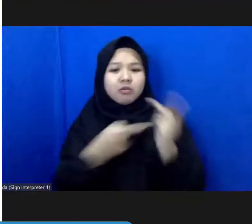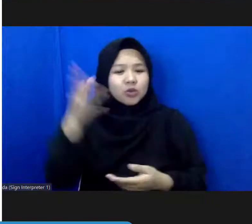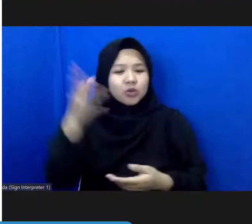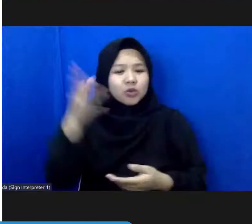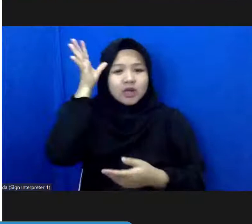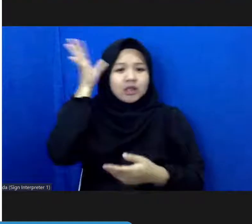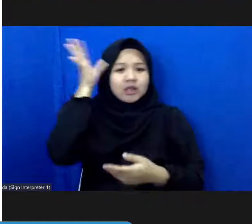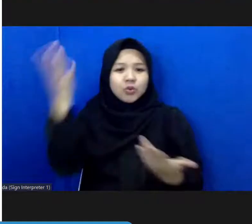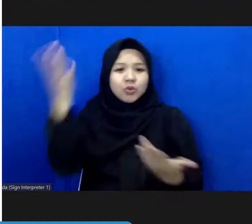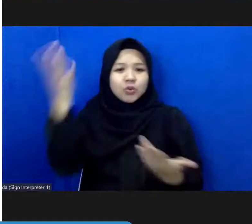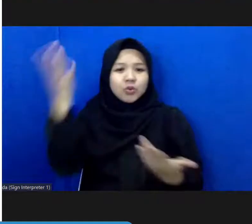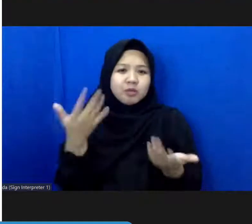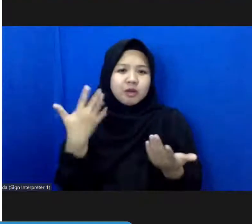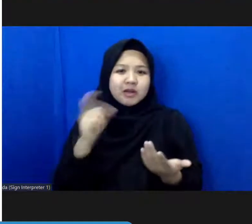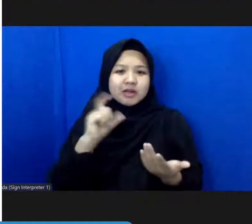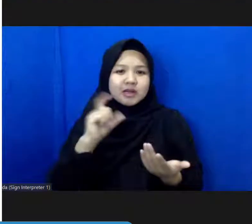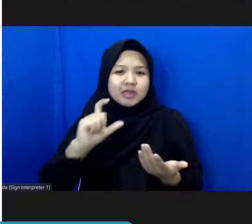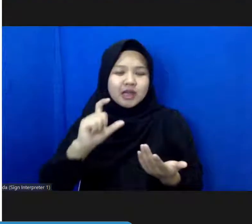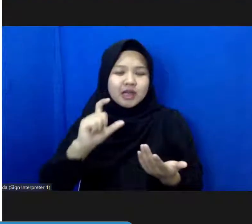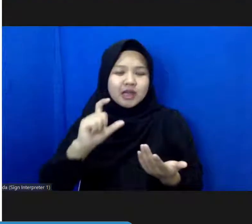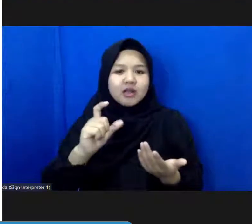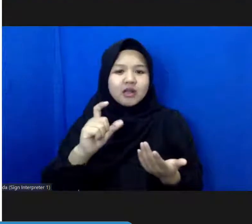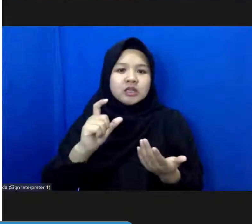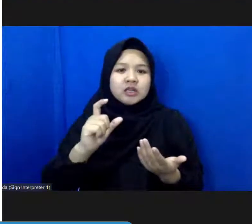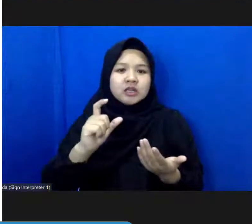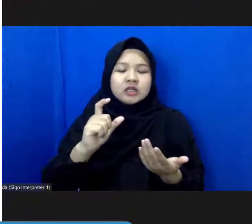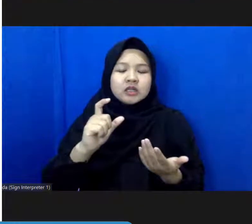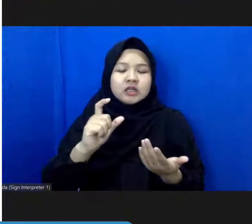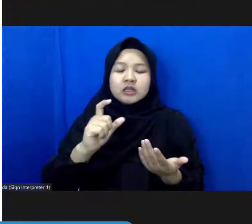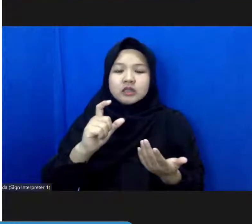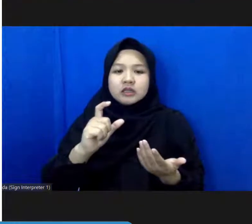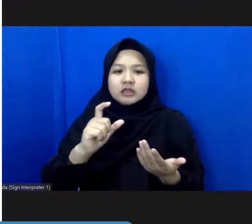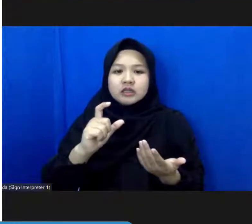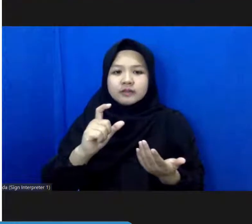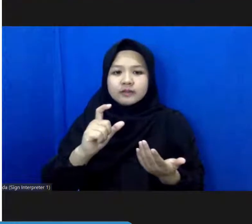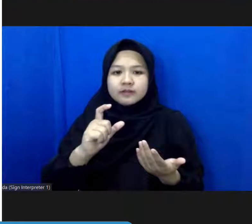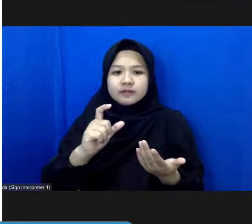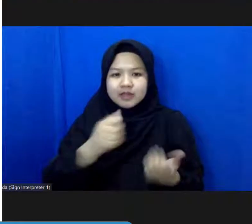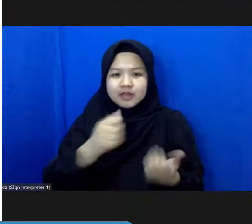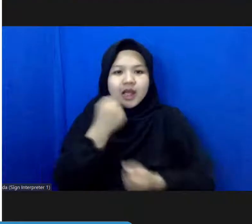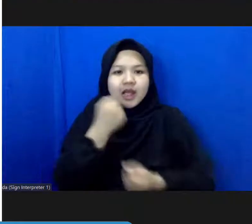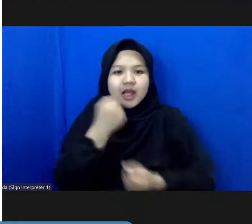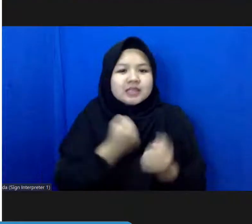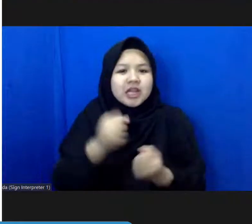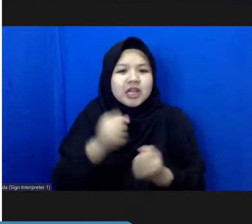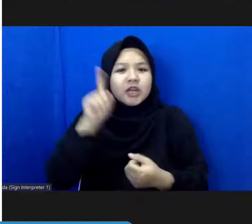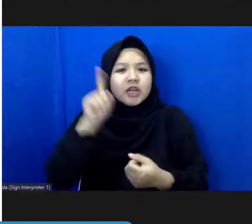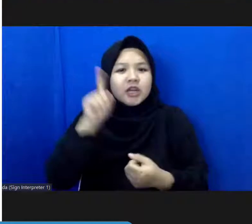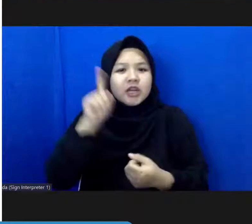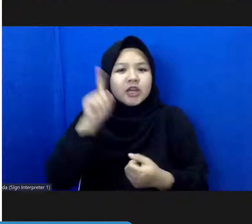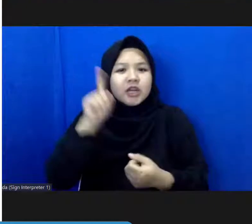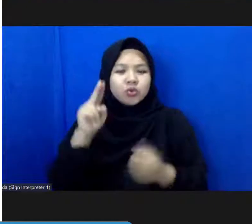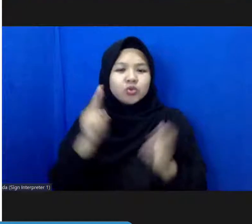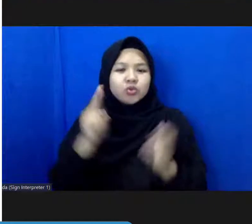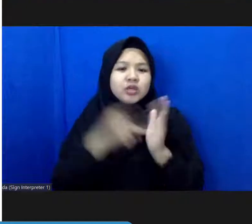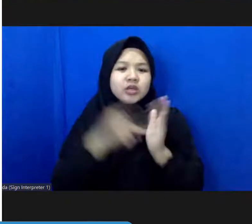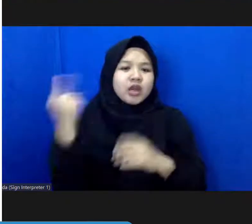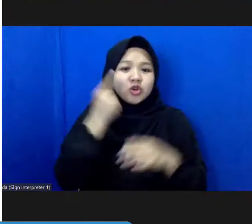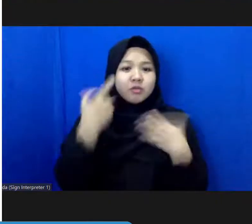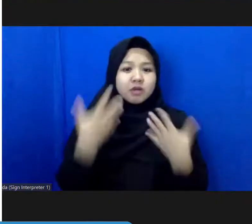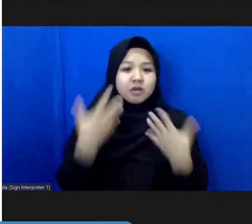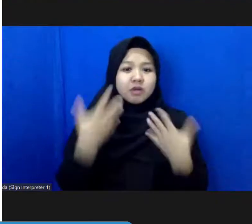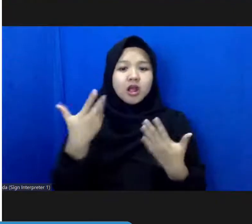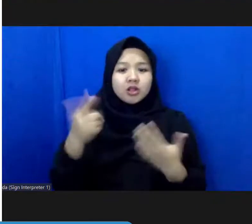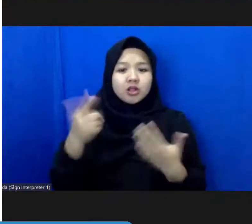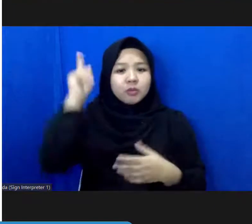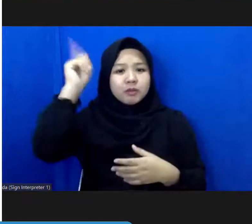then lesser and lesser uh, actions would be needed at the national level or even at the local government